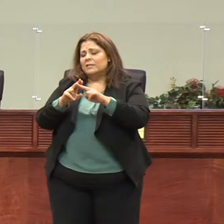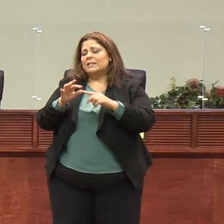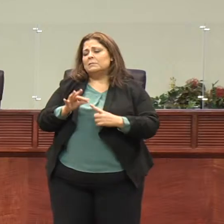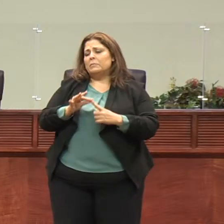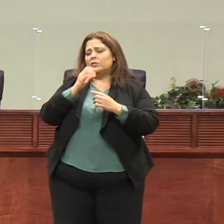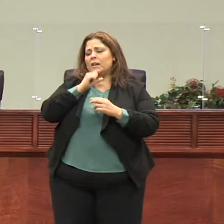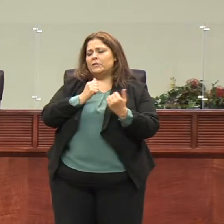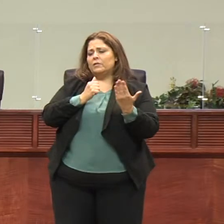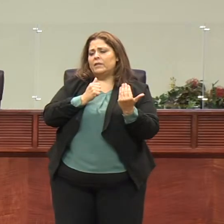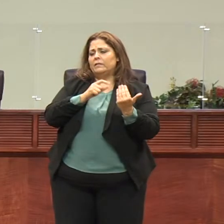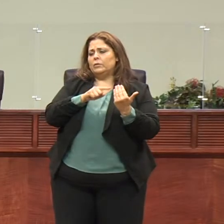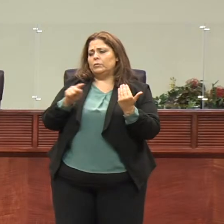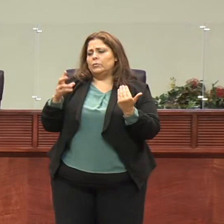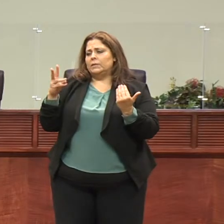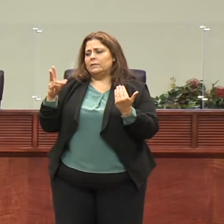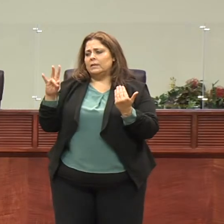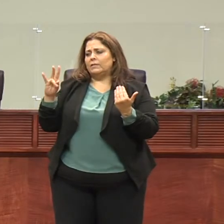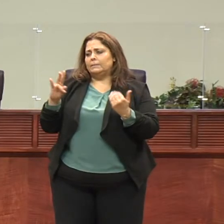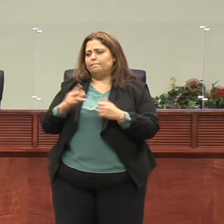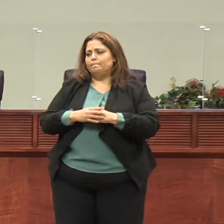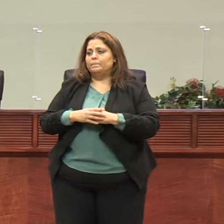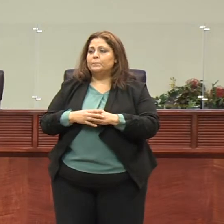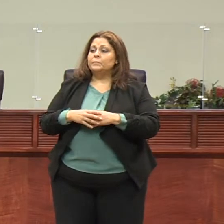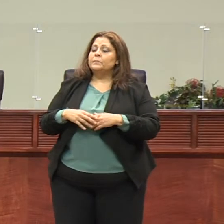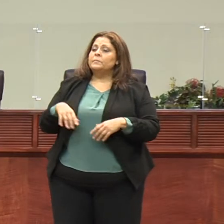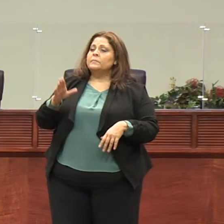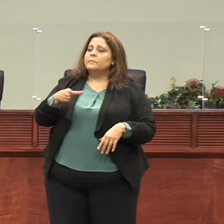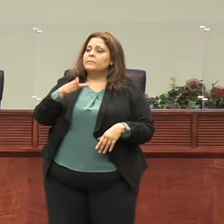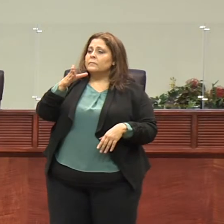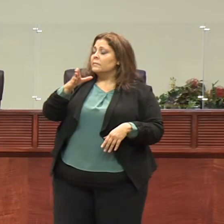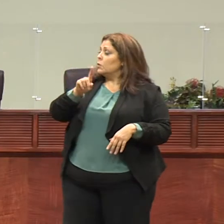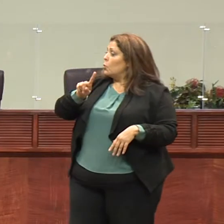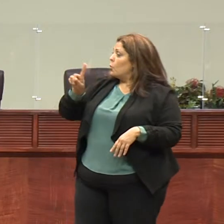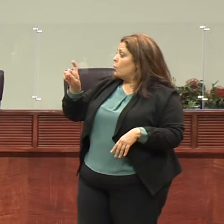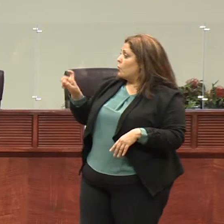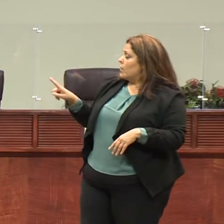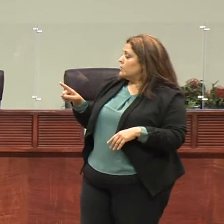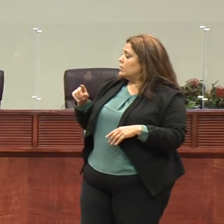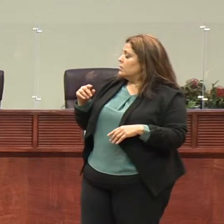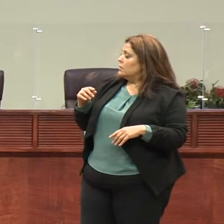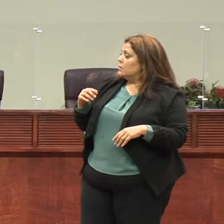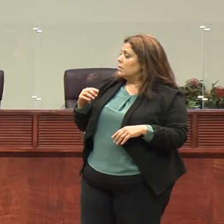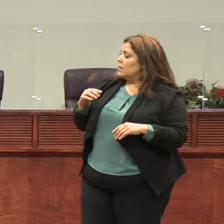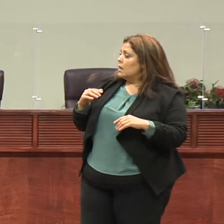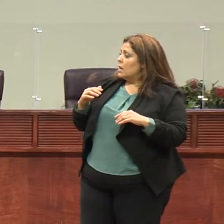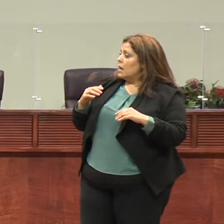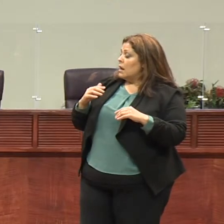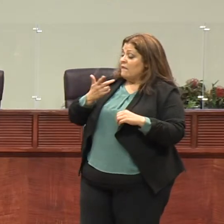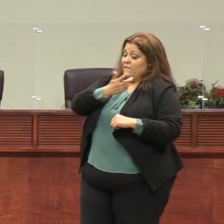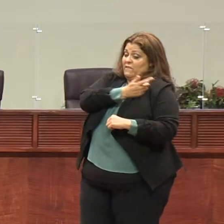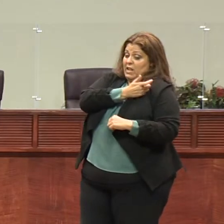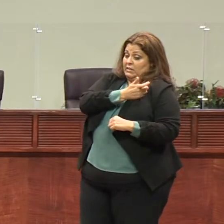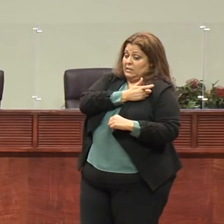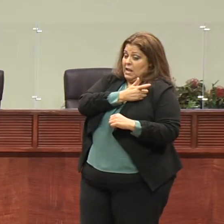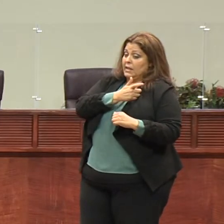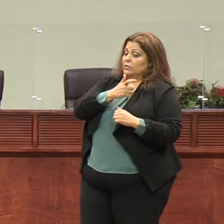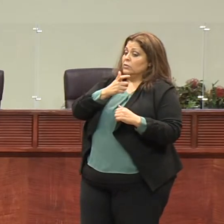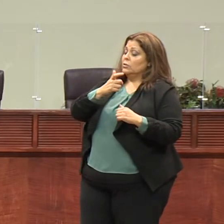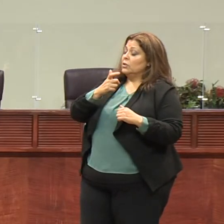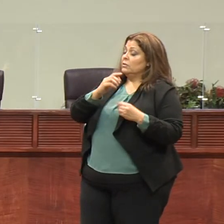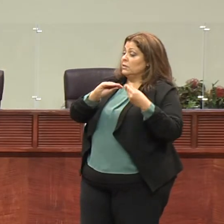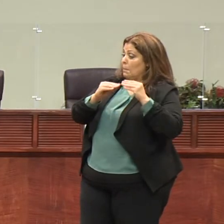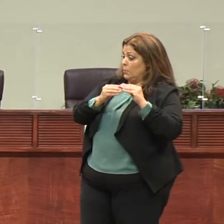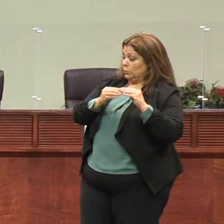Matt from WESH 2, I have a question for you, Dr. Pino. To expand on the level of vaccination that we're seeing, I know there was a